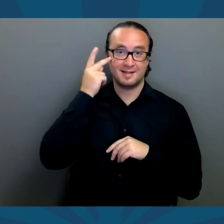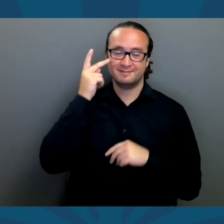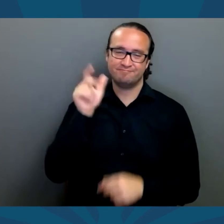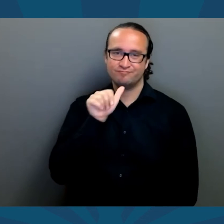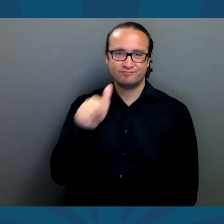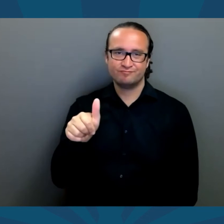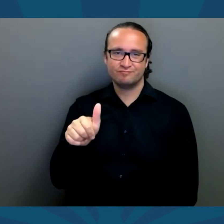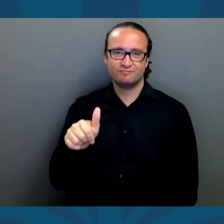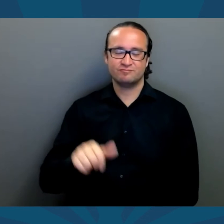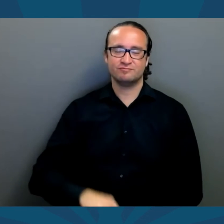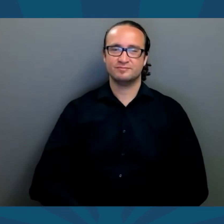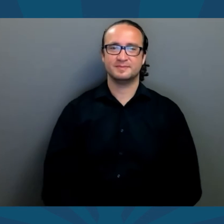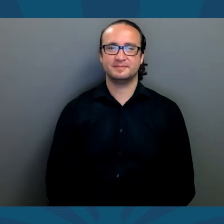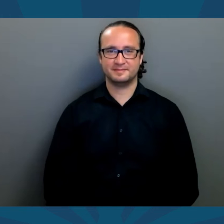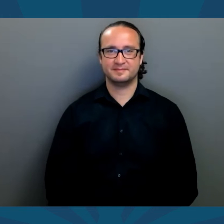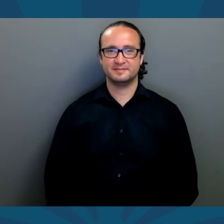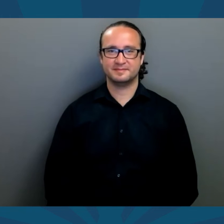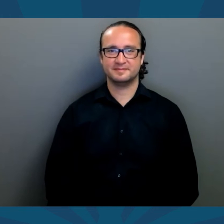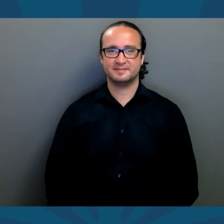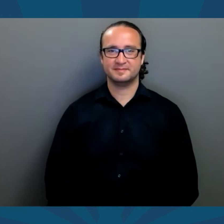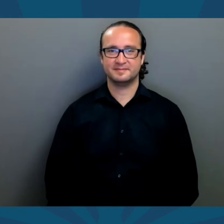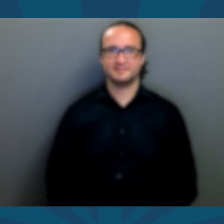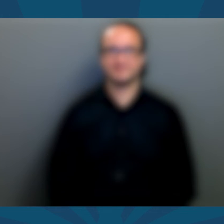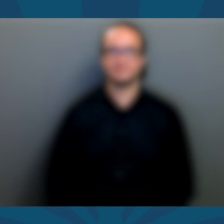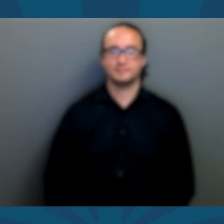I will always put people first, not politics.